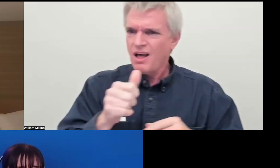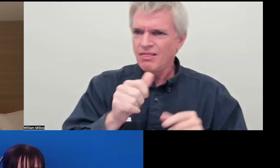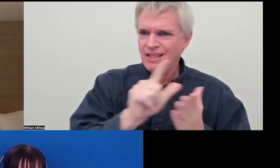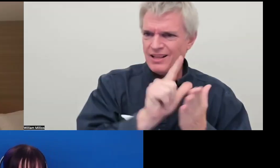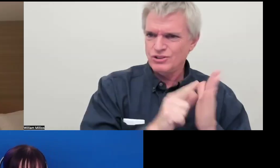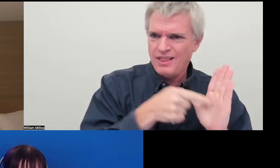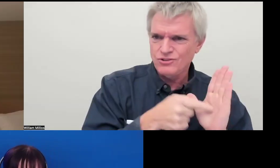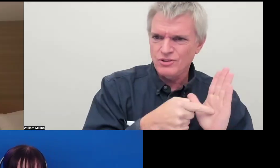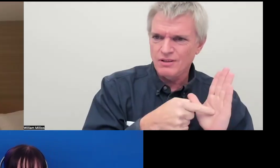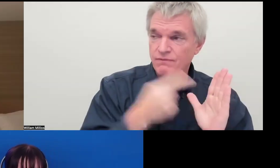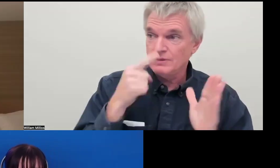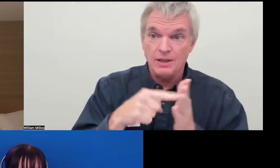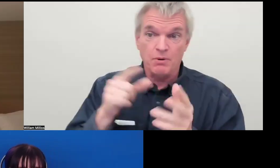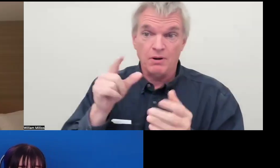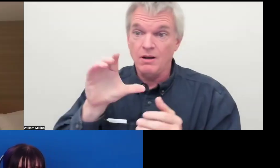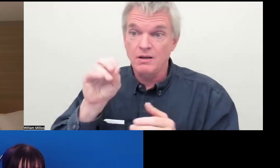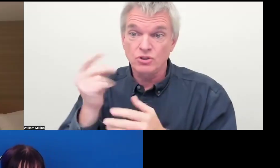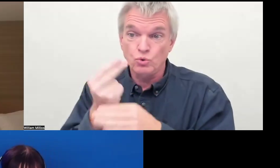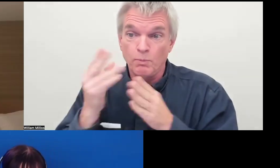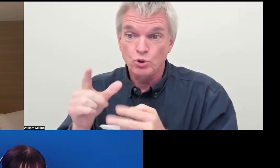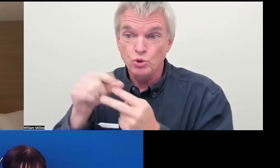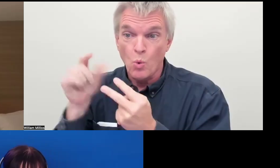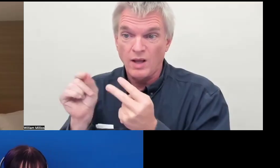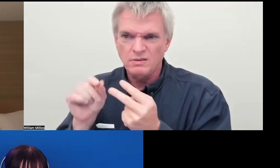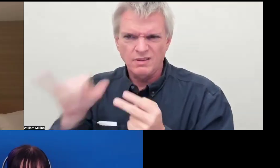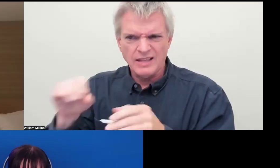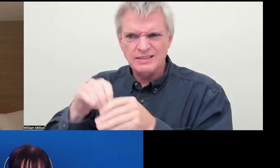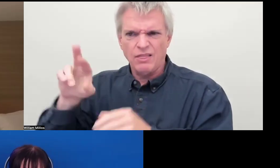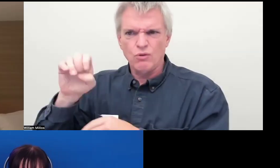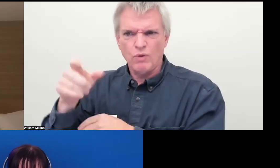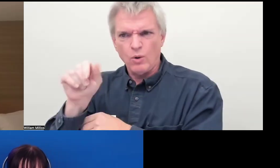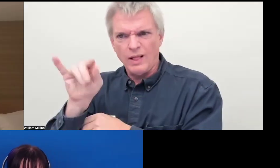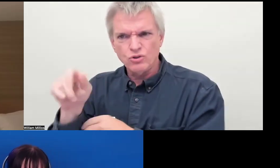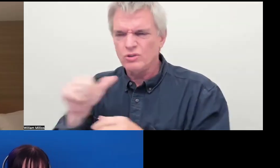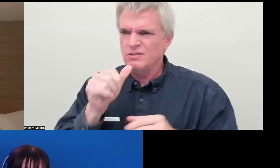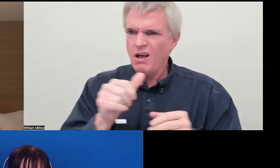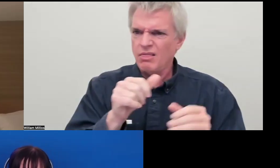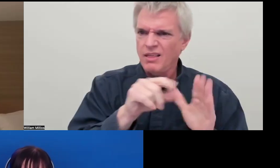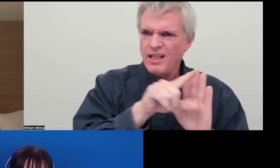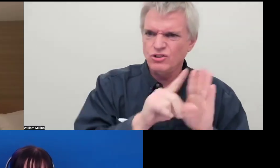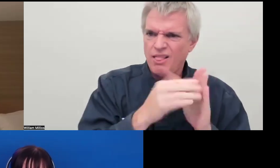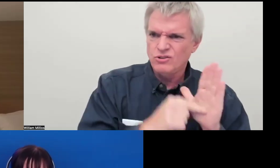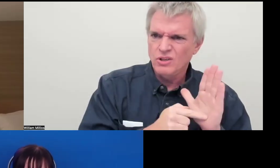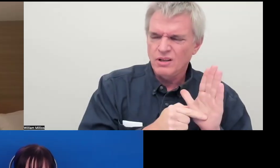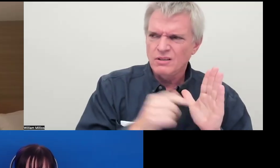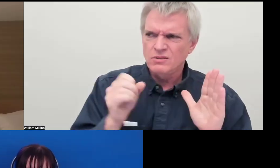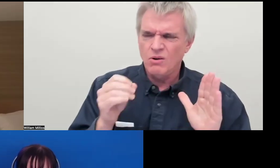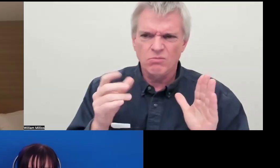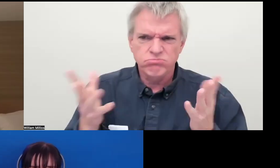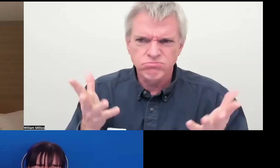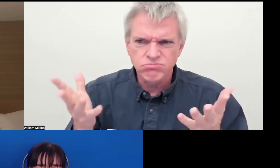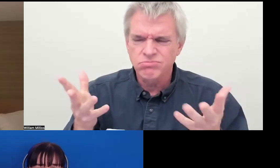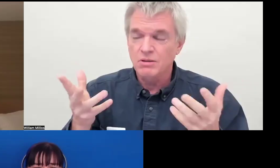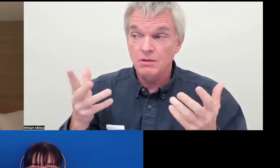to regulations and not so much legislation. So I don't know if my co-group people